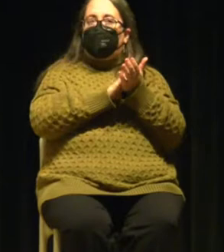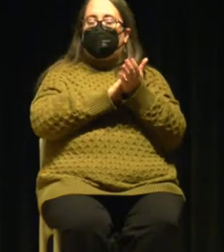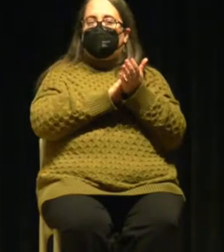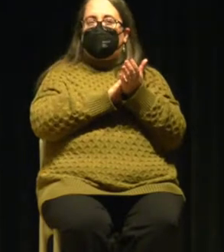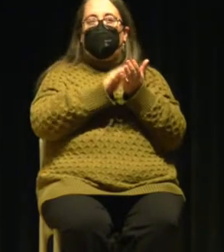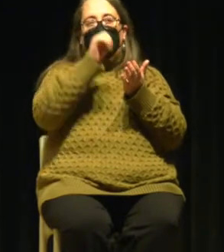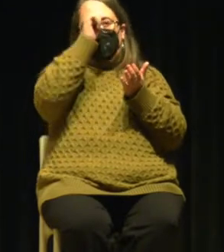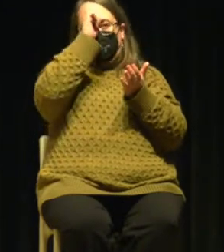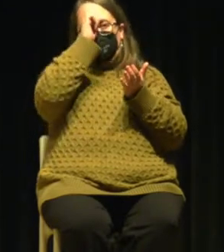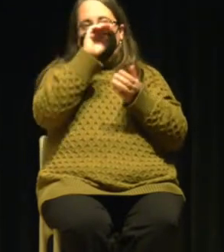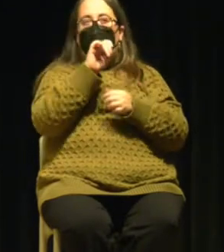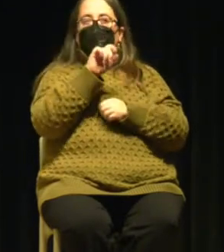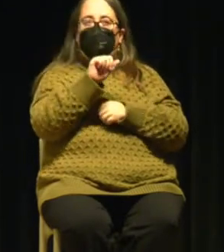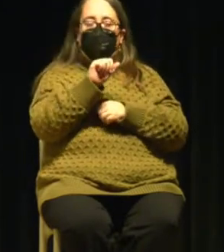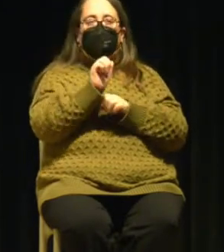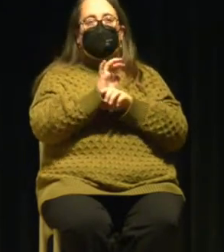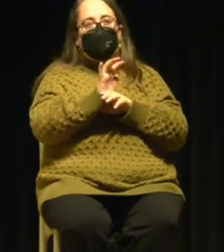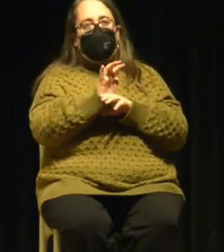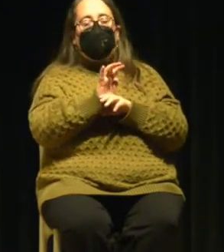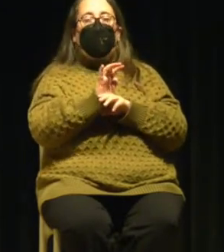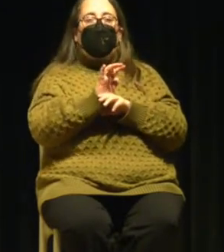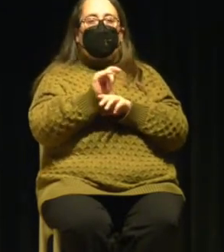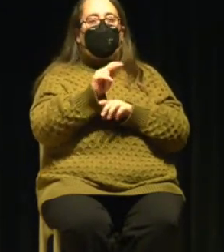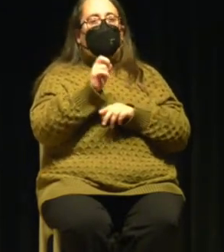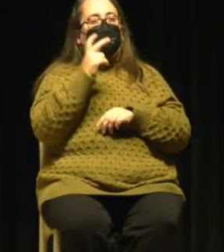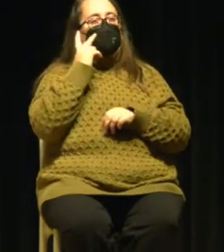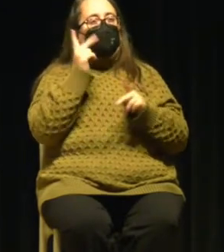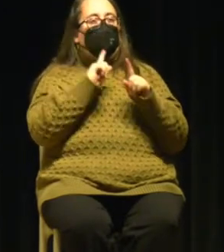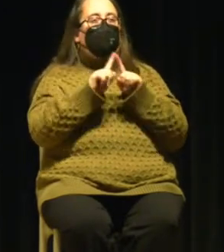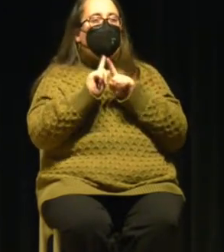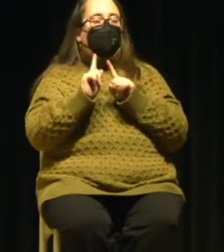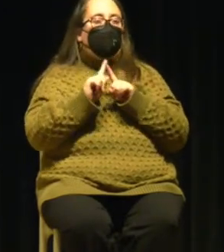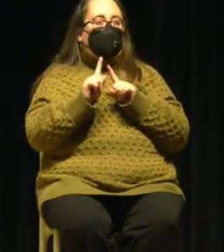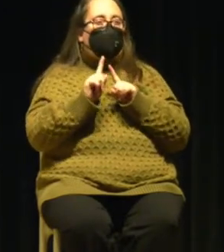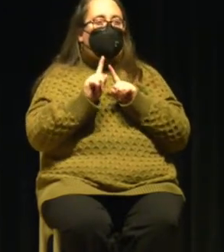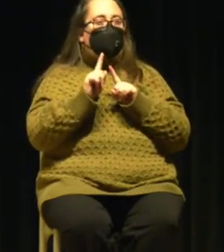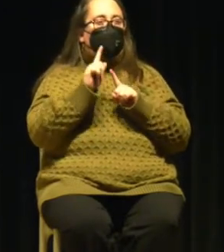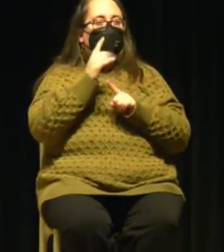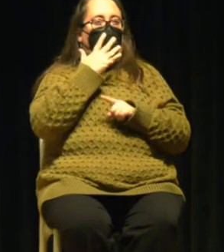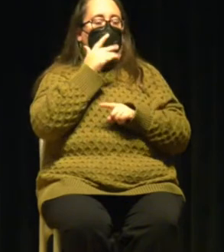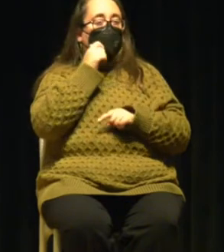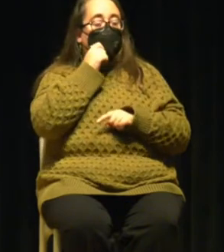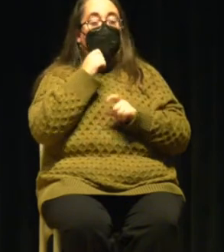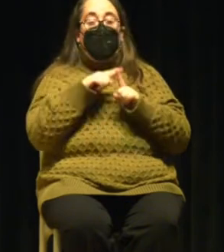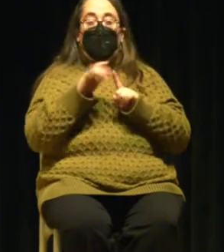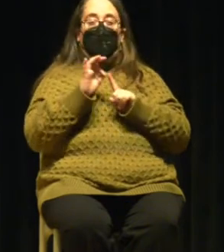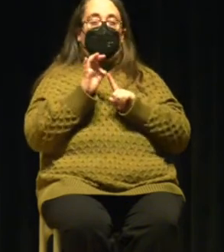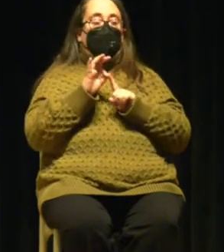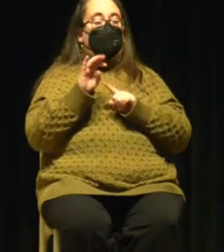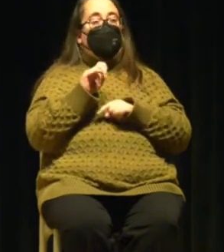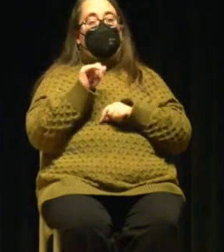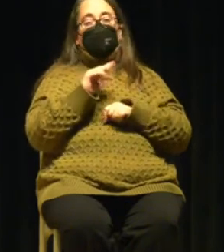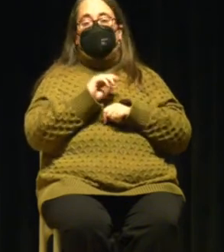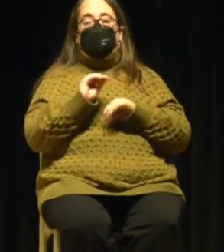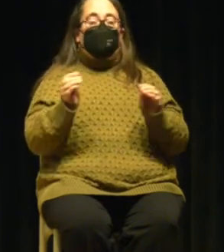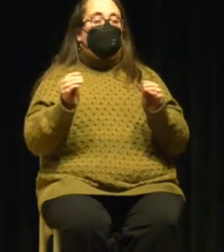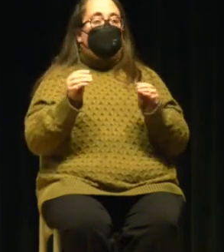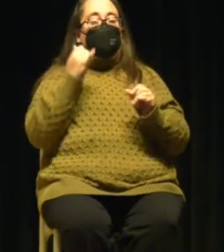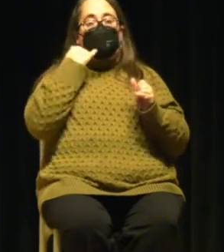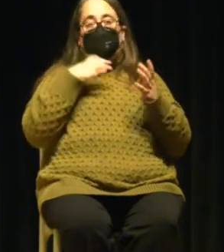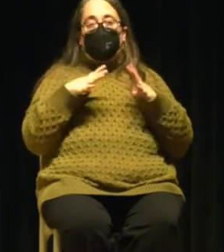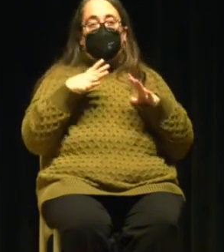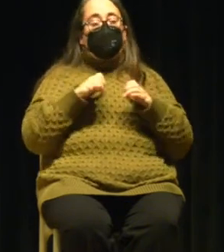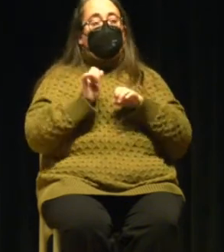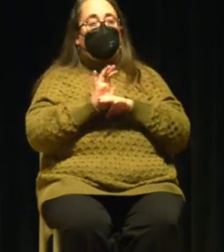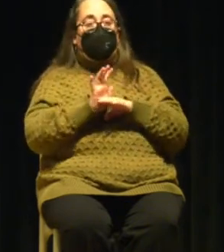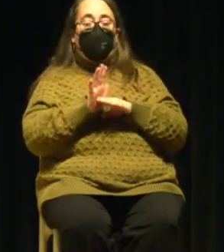In Indian media, cinema, film, TV, you will see people of different skin shades. Mm-hmm. But in Pakistani media, whether it's fashion,